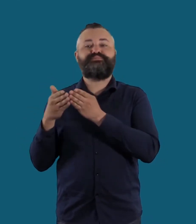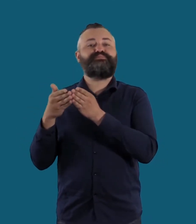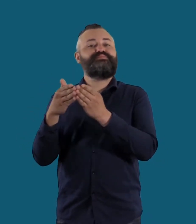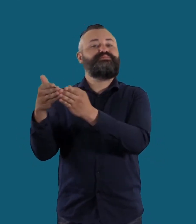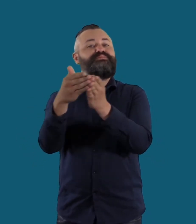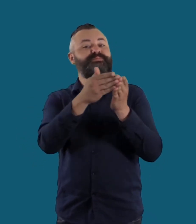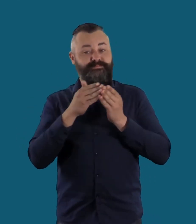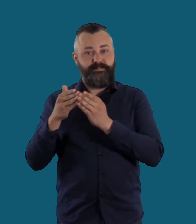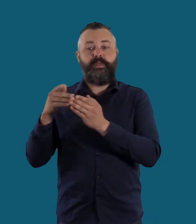many people.